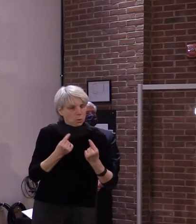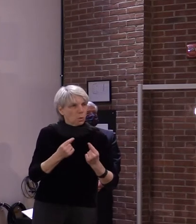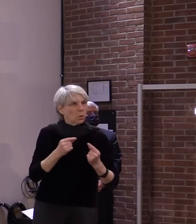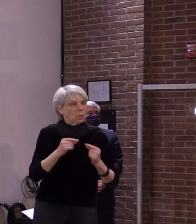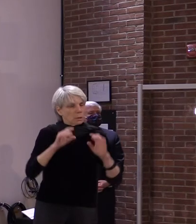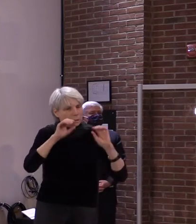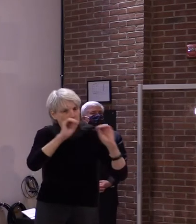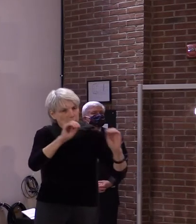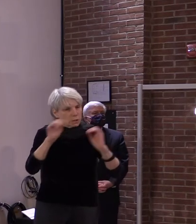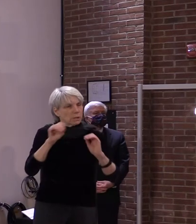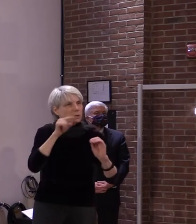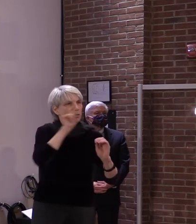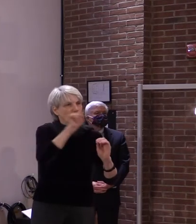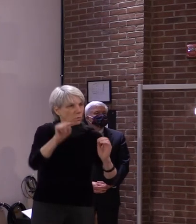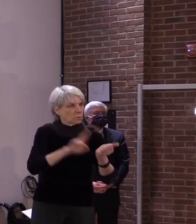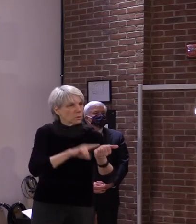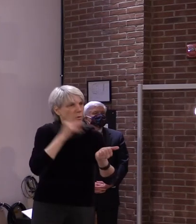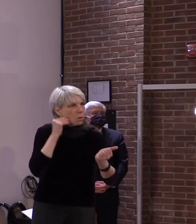with